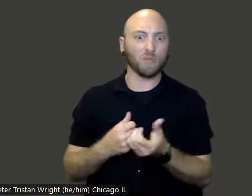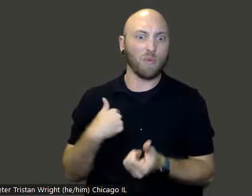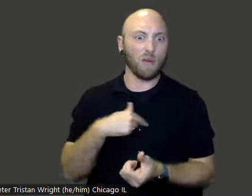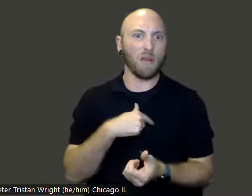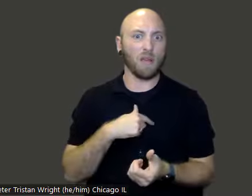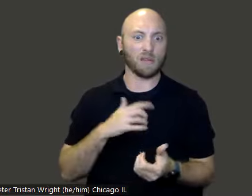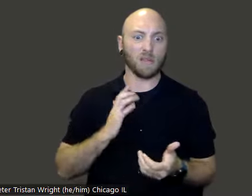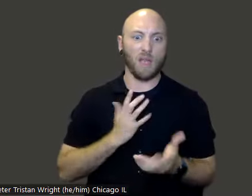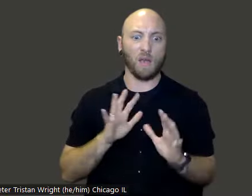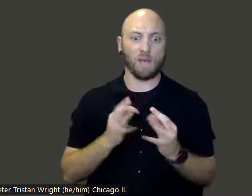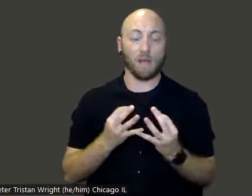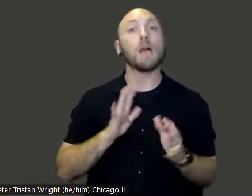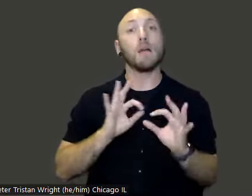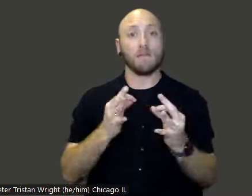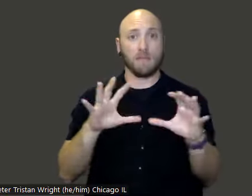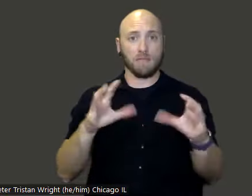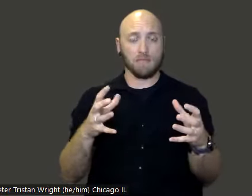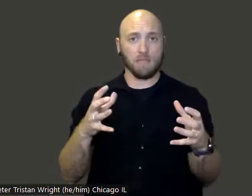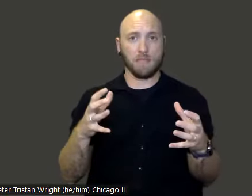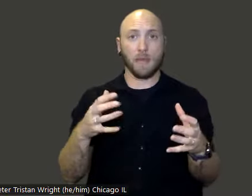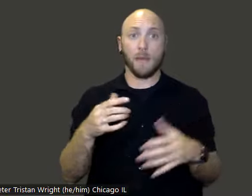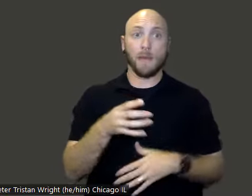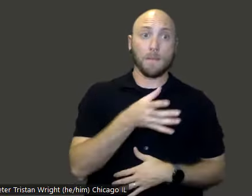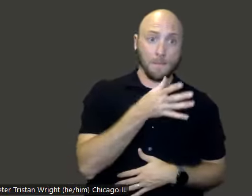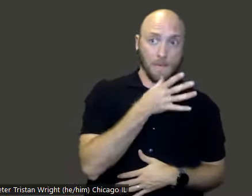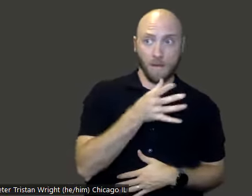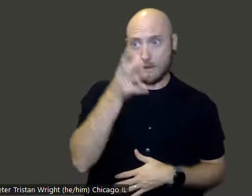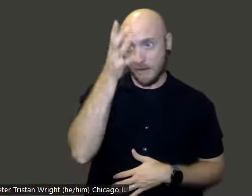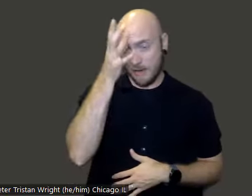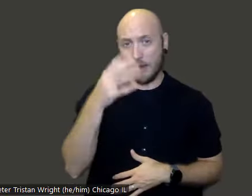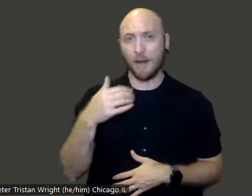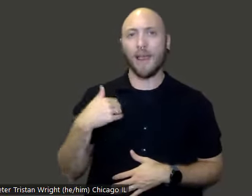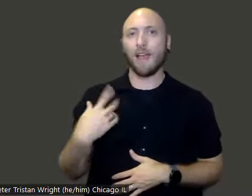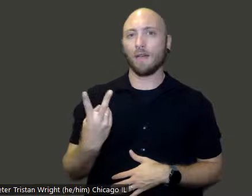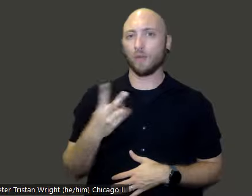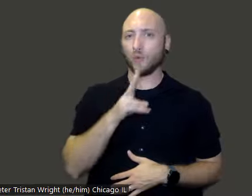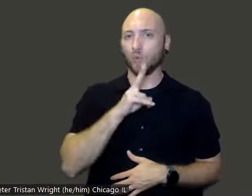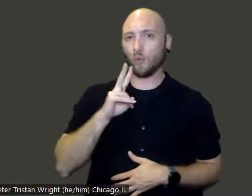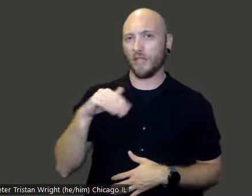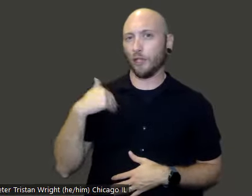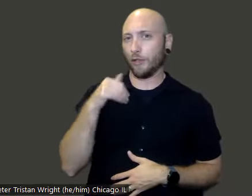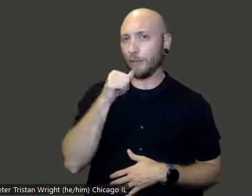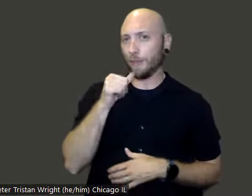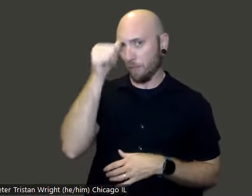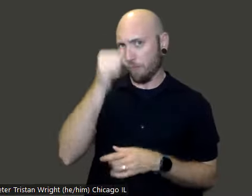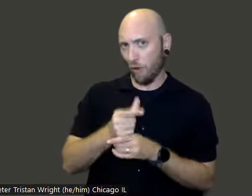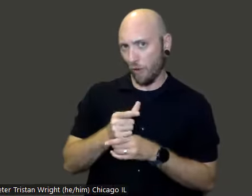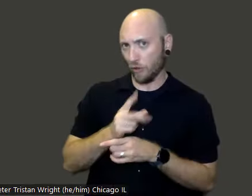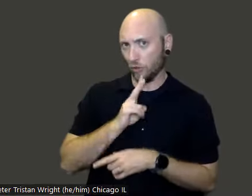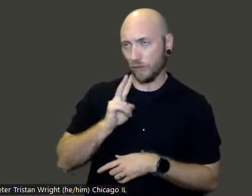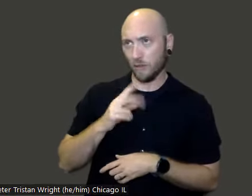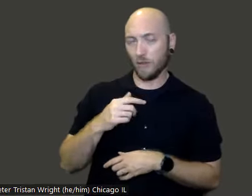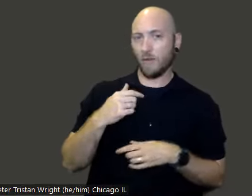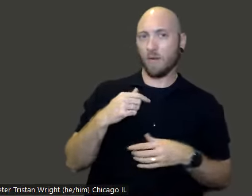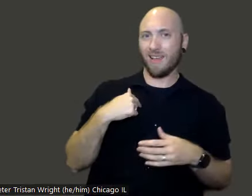of my mom, my dad, and I have two younger brothers who are twins. They're 4 years younger than